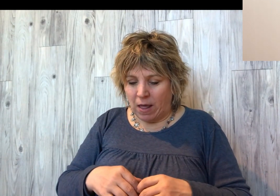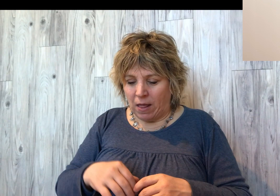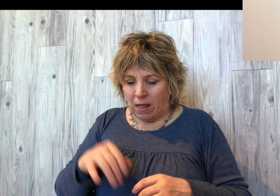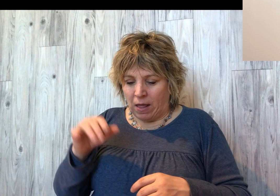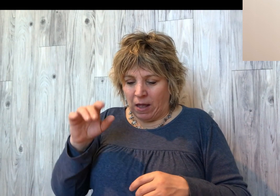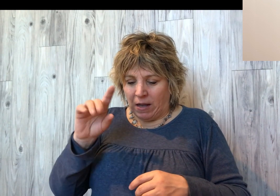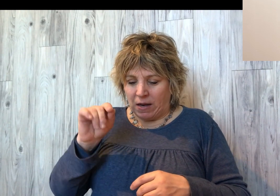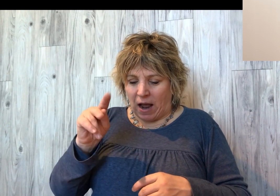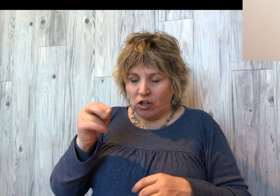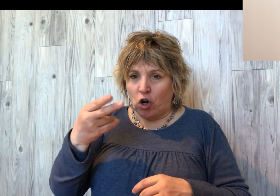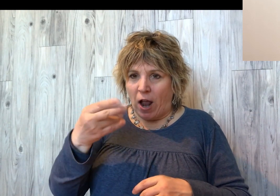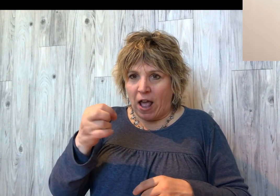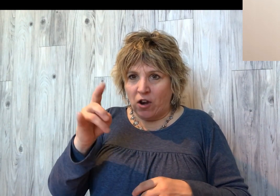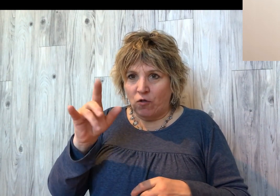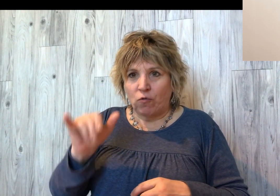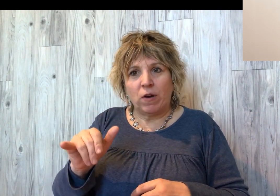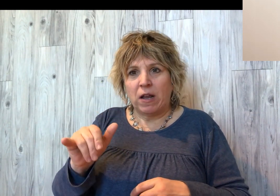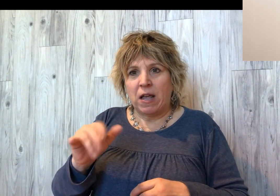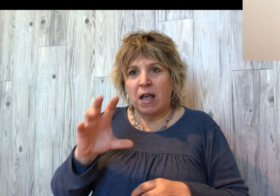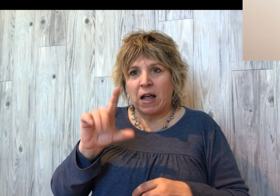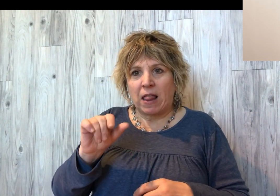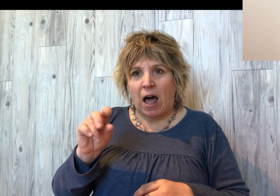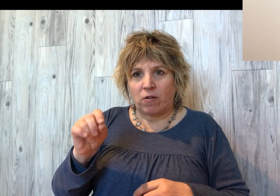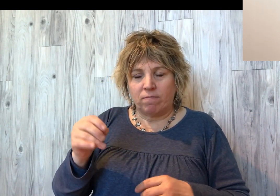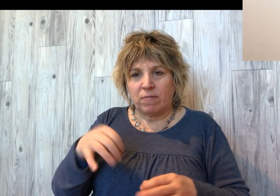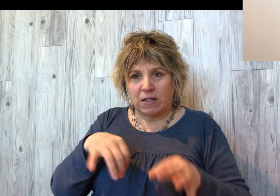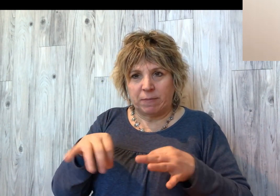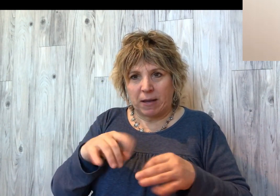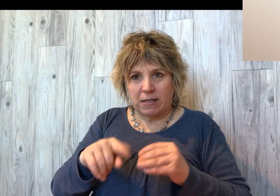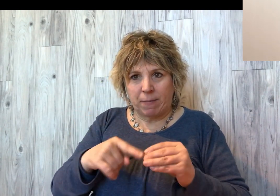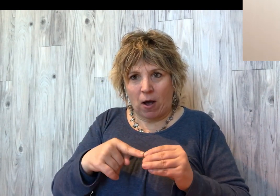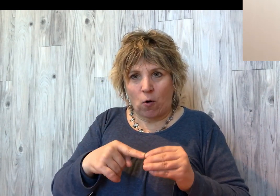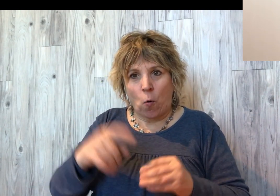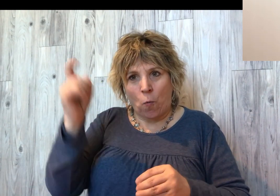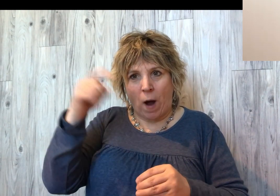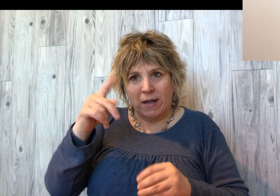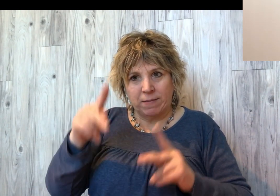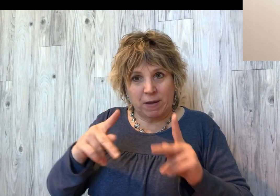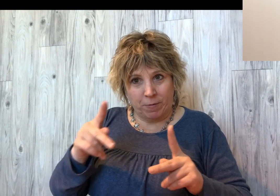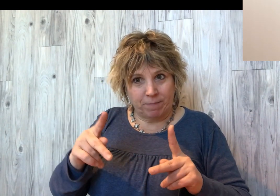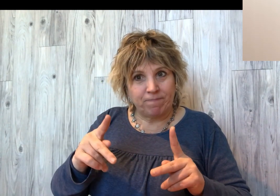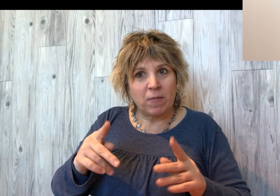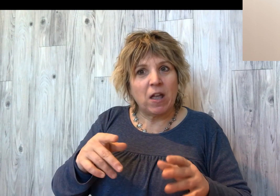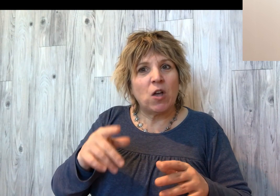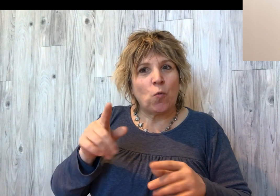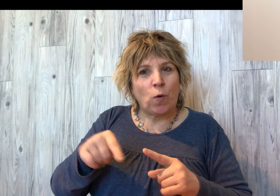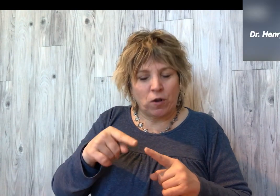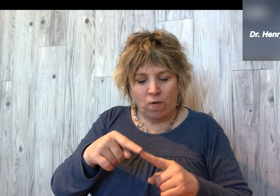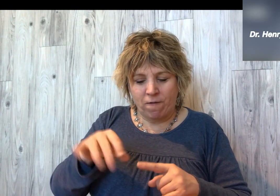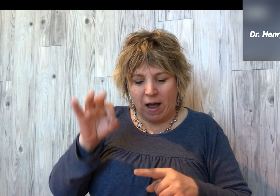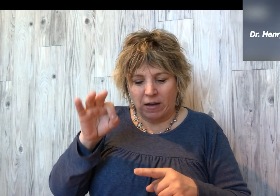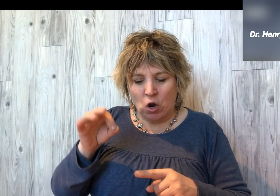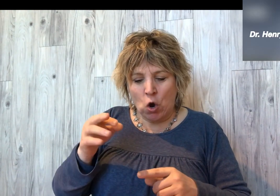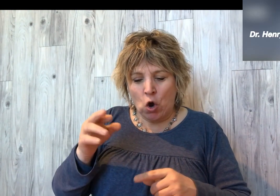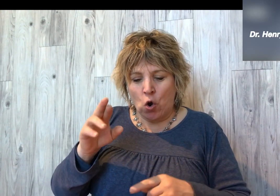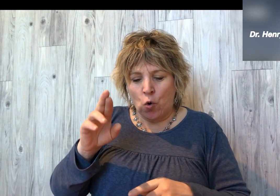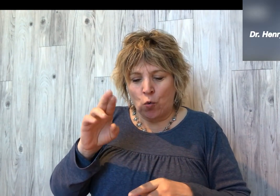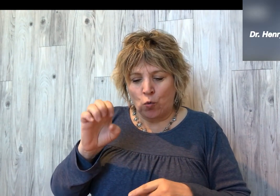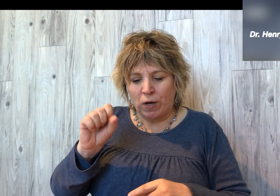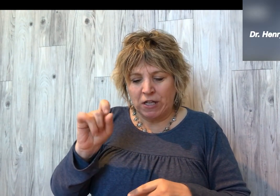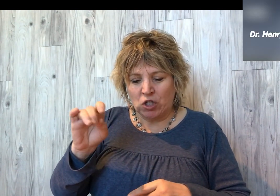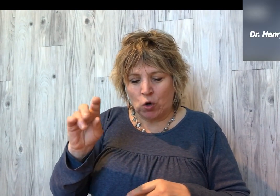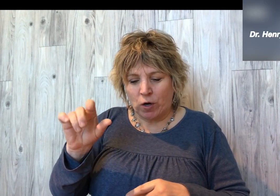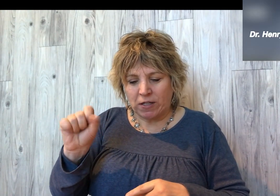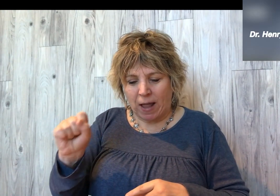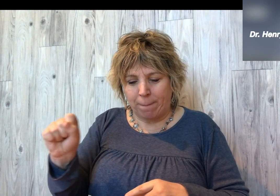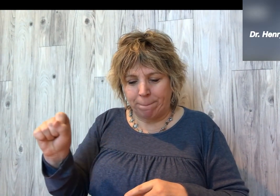Henry Cloud says in his book, Boundaries, on dealing with wise people. He says this about wise people. When you find wise people, resource them.